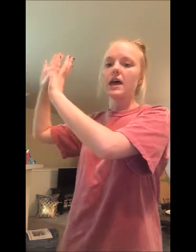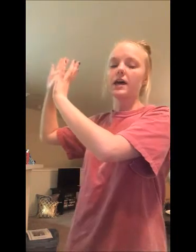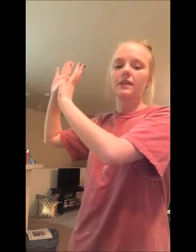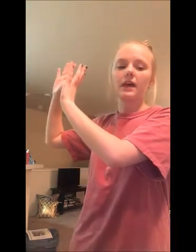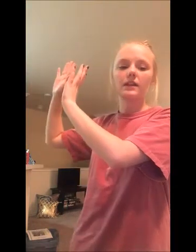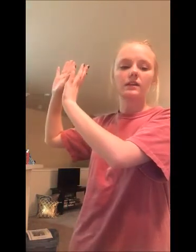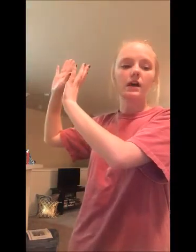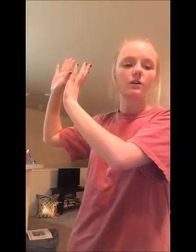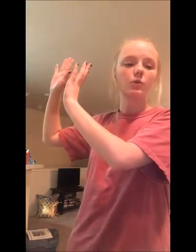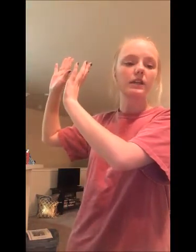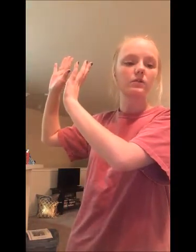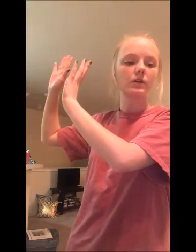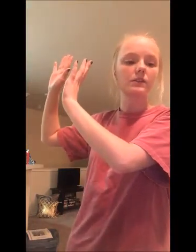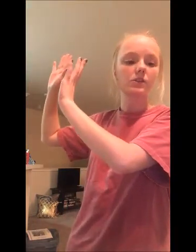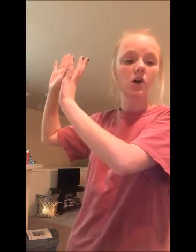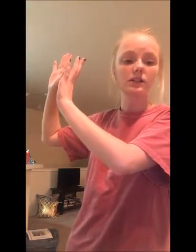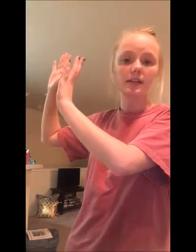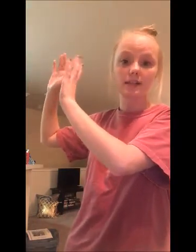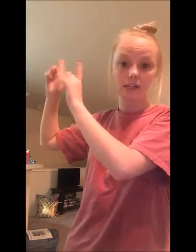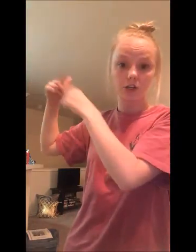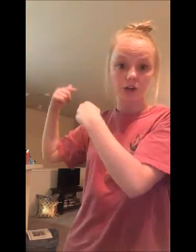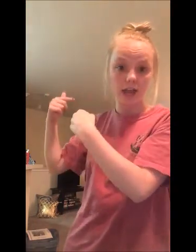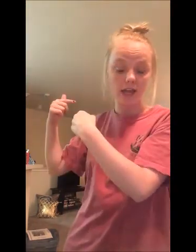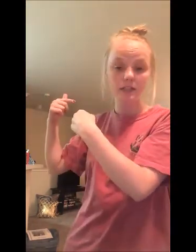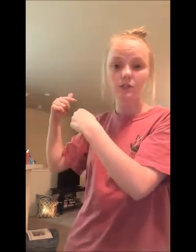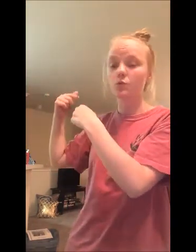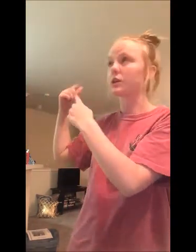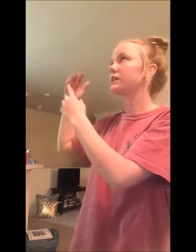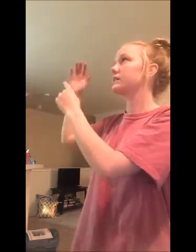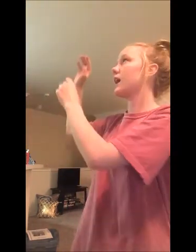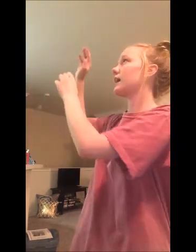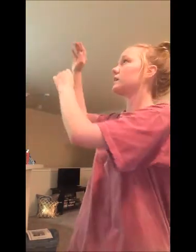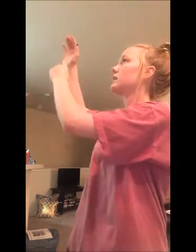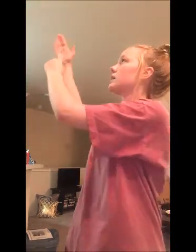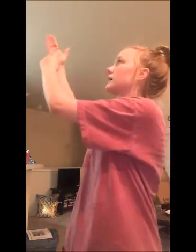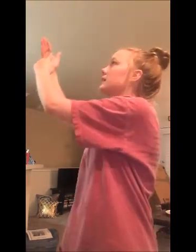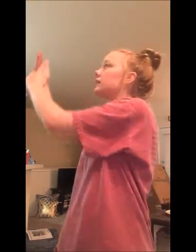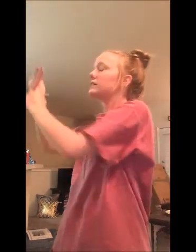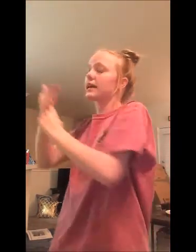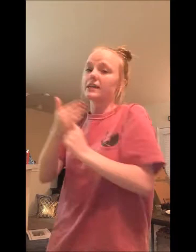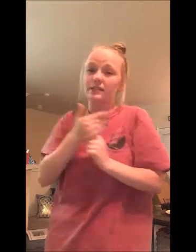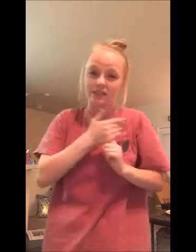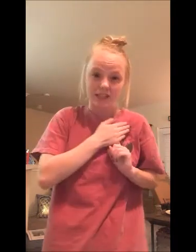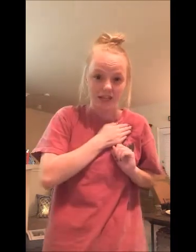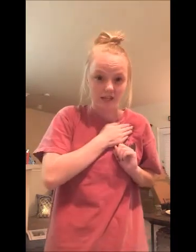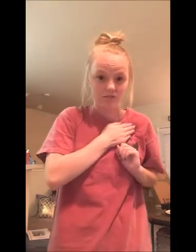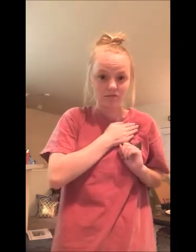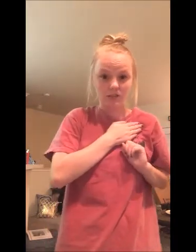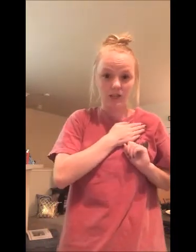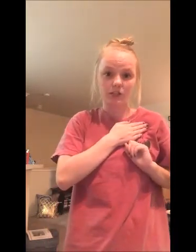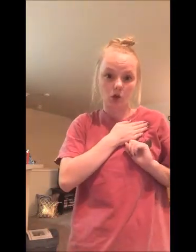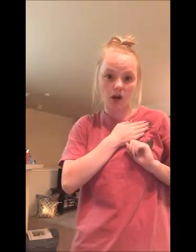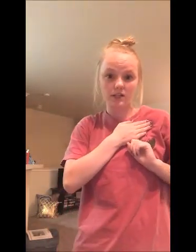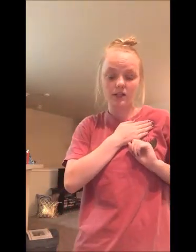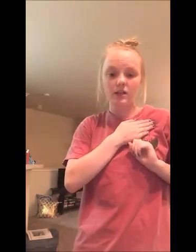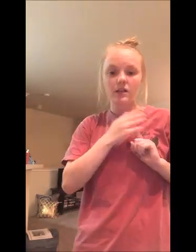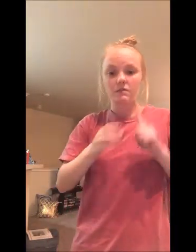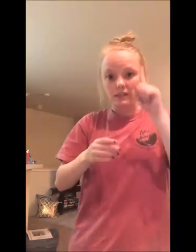And then when the song says in your hands, we're going to sign like he takes us in to his heart. This